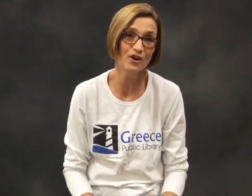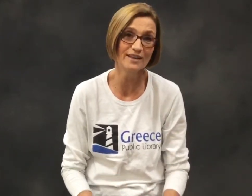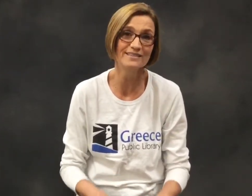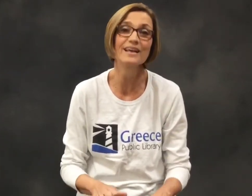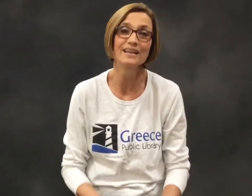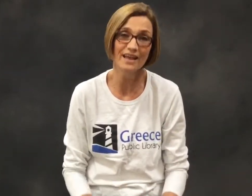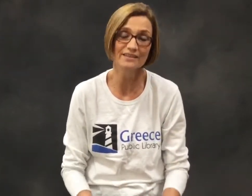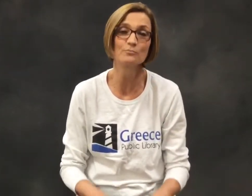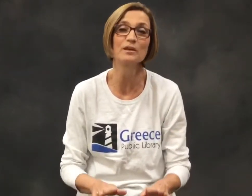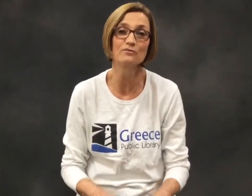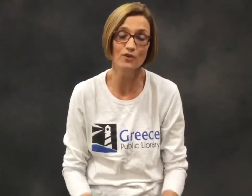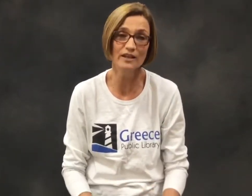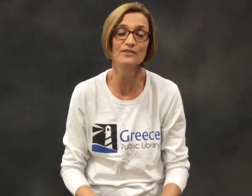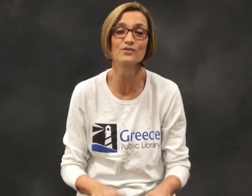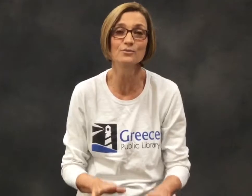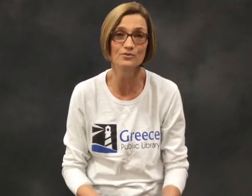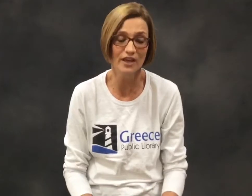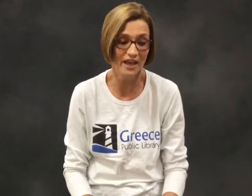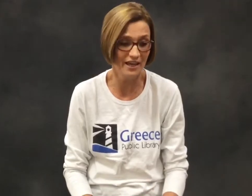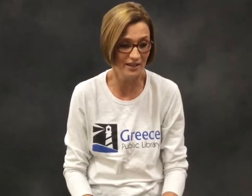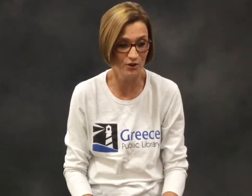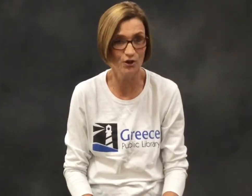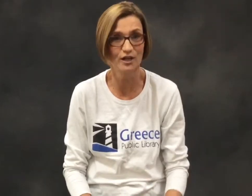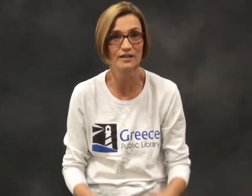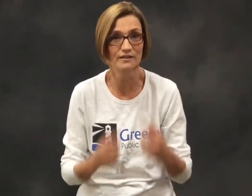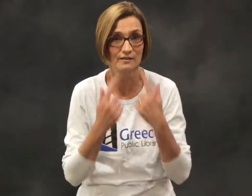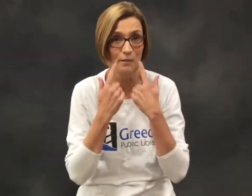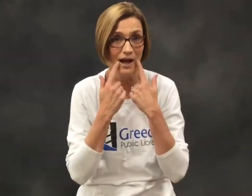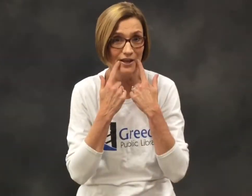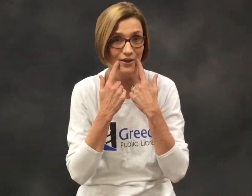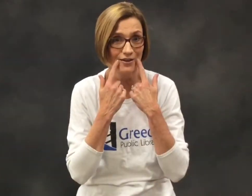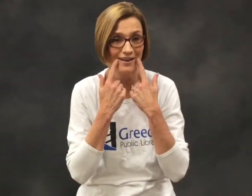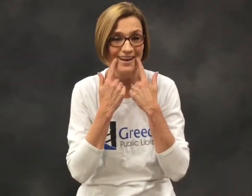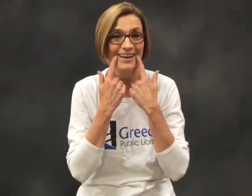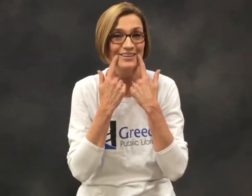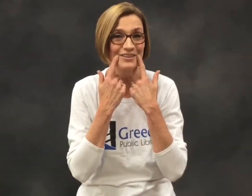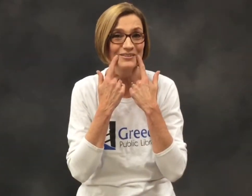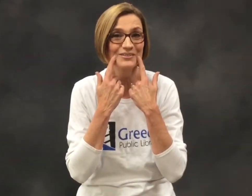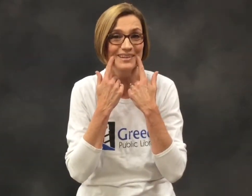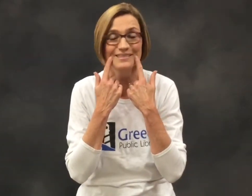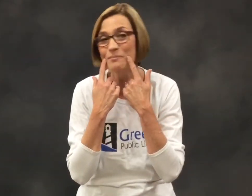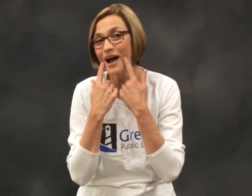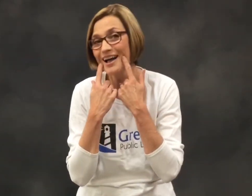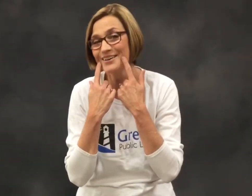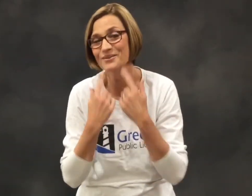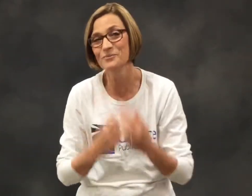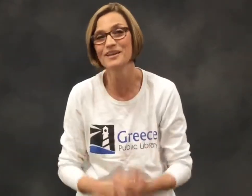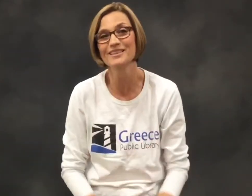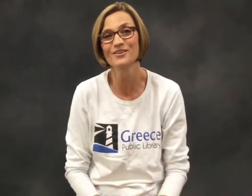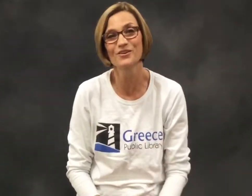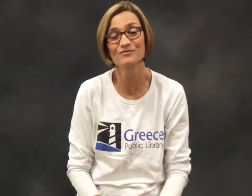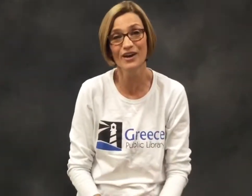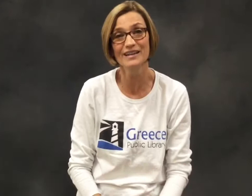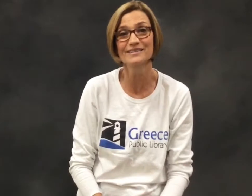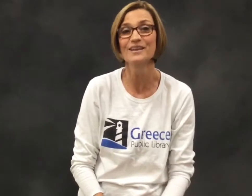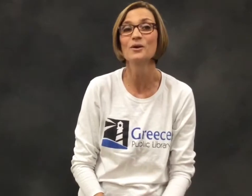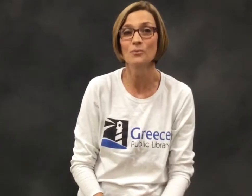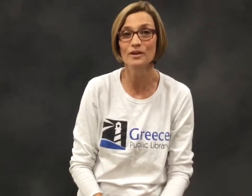friends. Let's be friends today. Good. Smile. You can smile with your friends, with